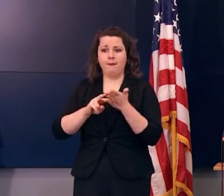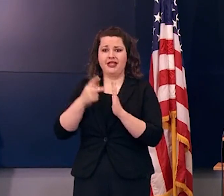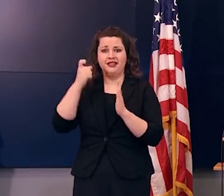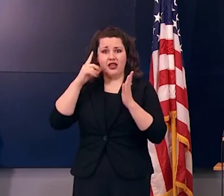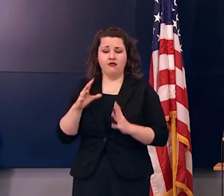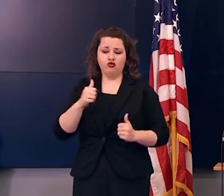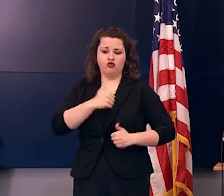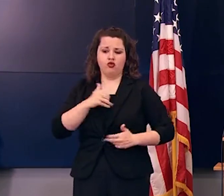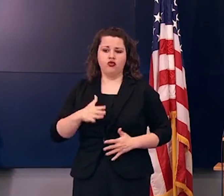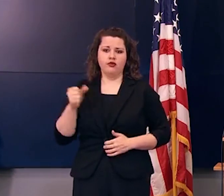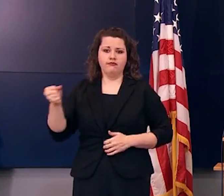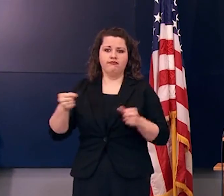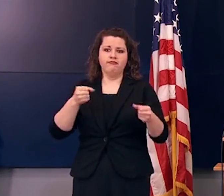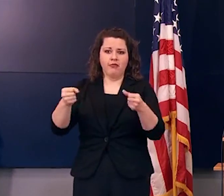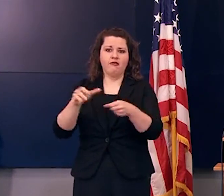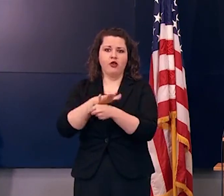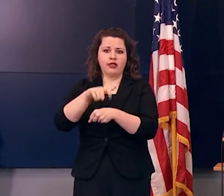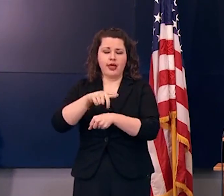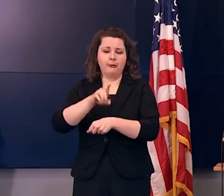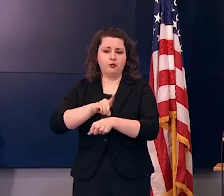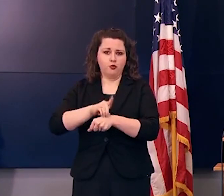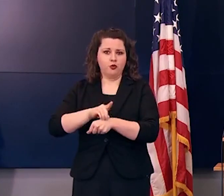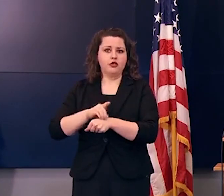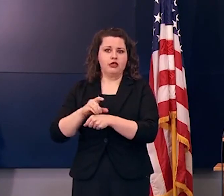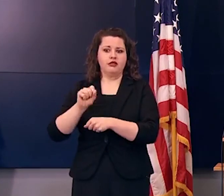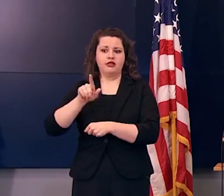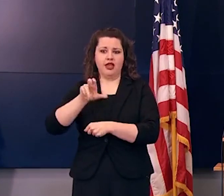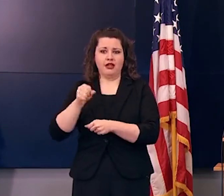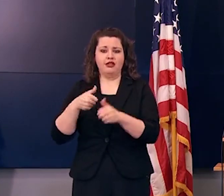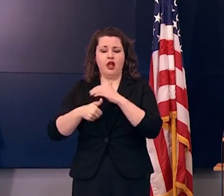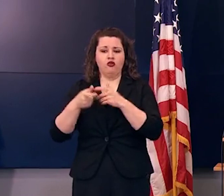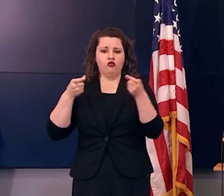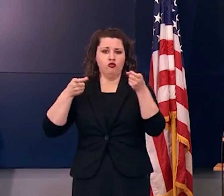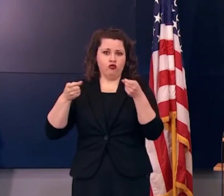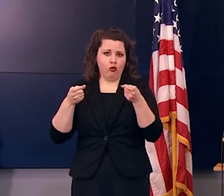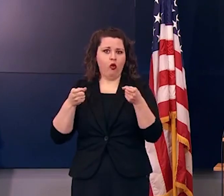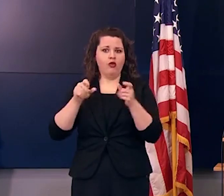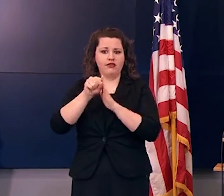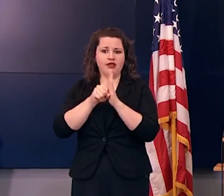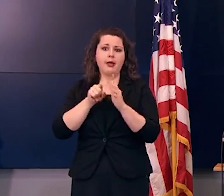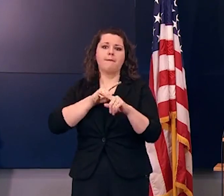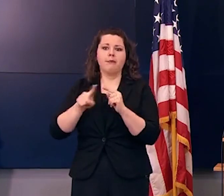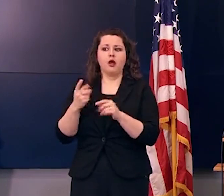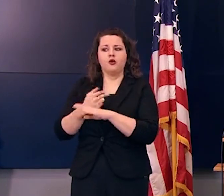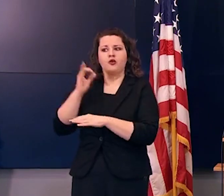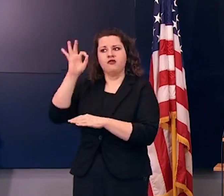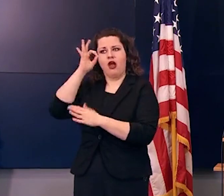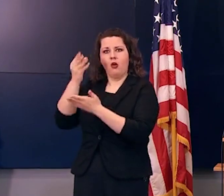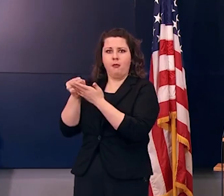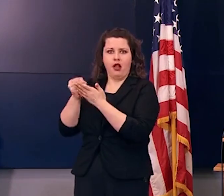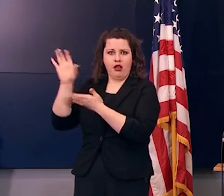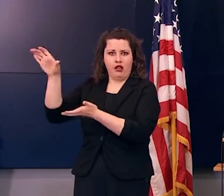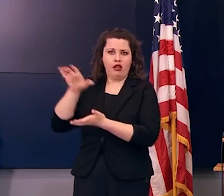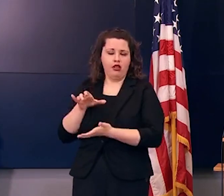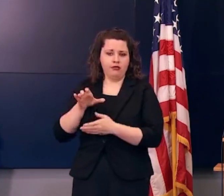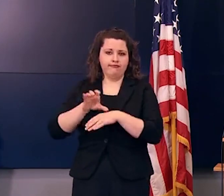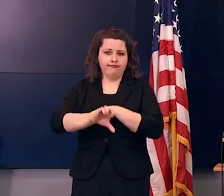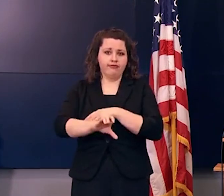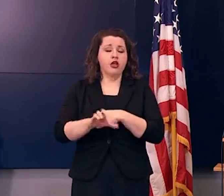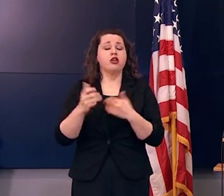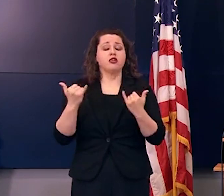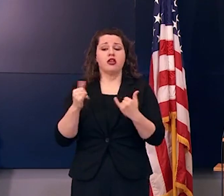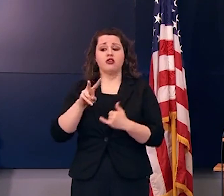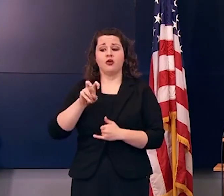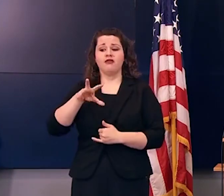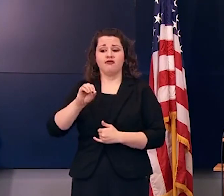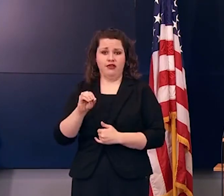place soldiers in full-time duty status under the command and control of the state, but with federal funding. Currently, we have